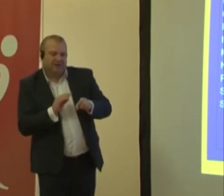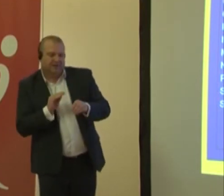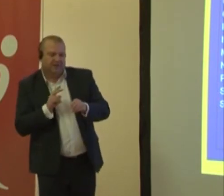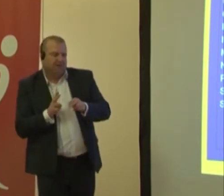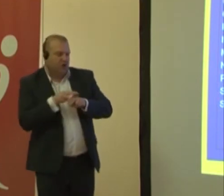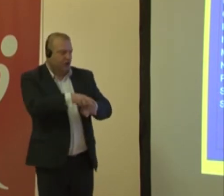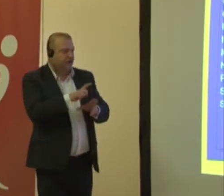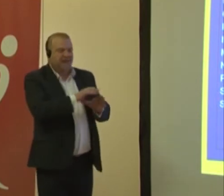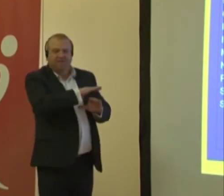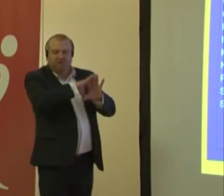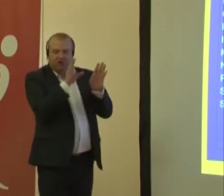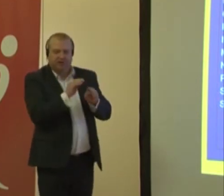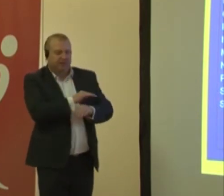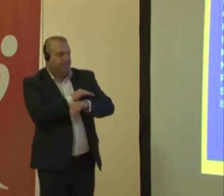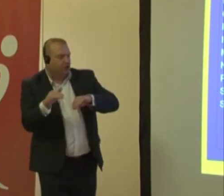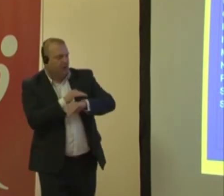education, right?